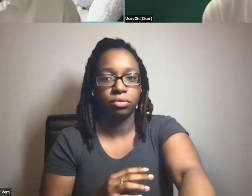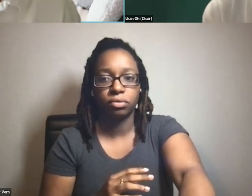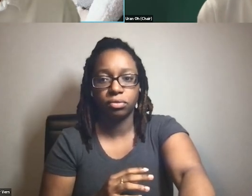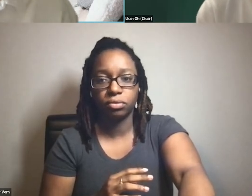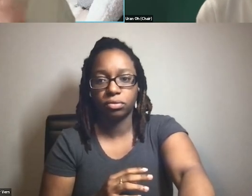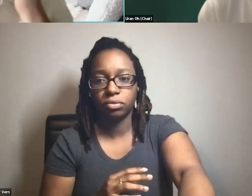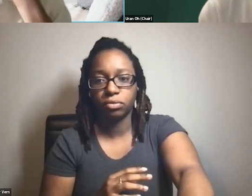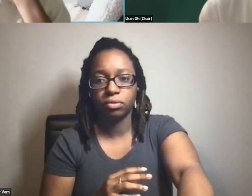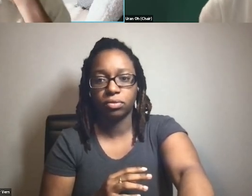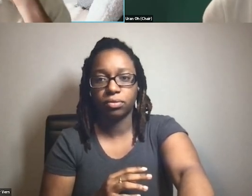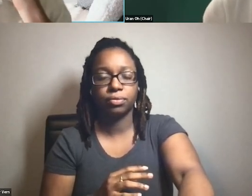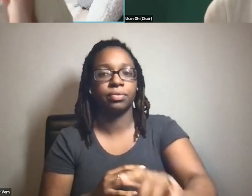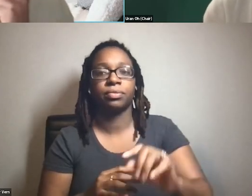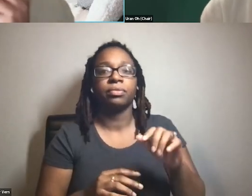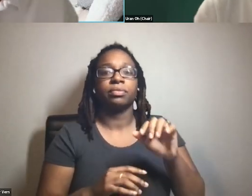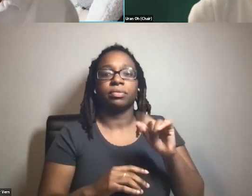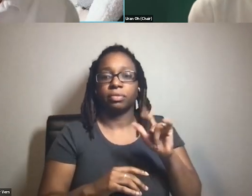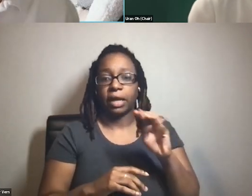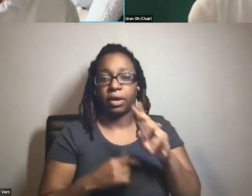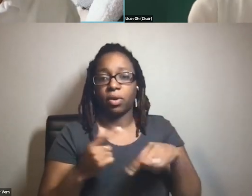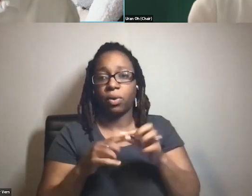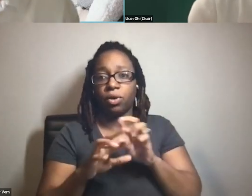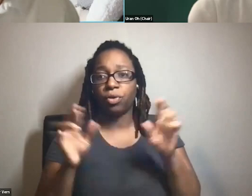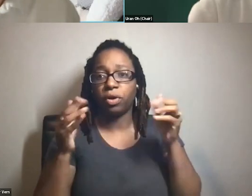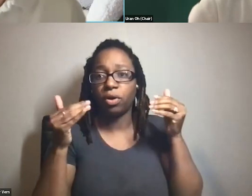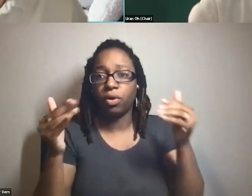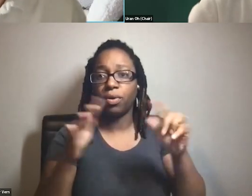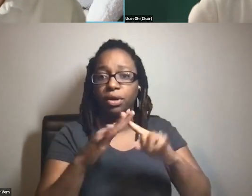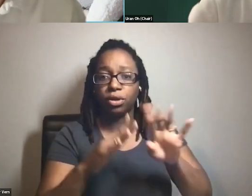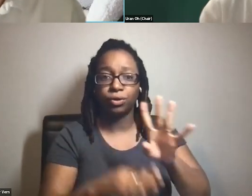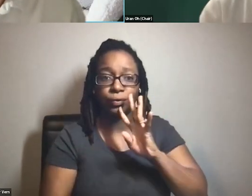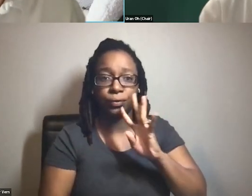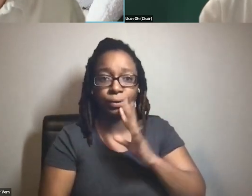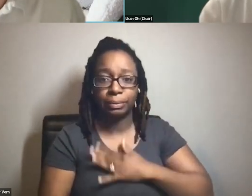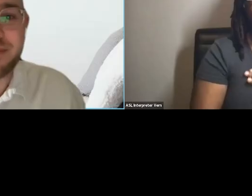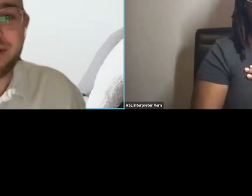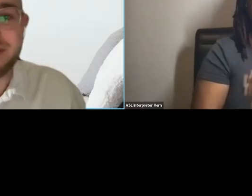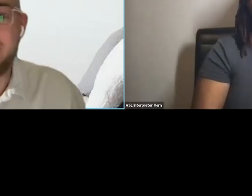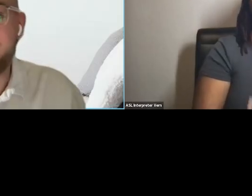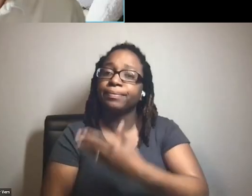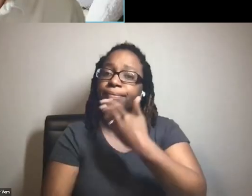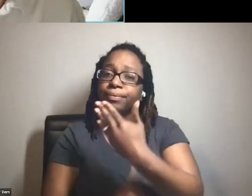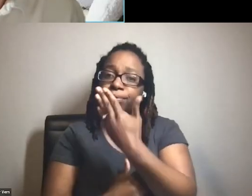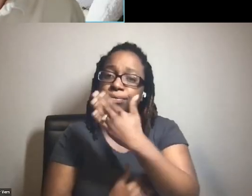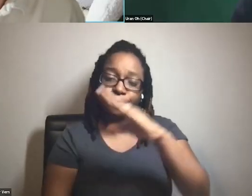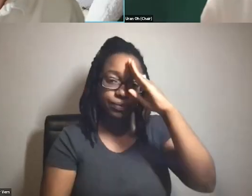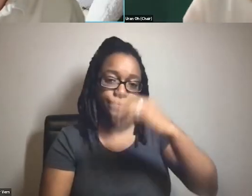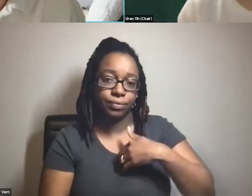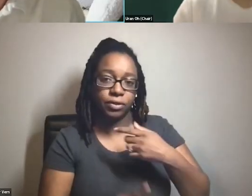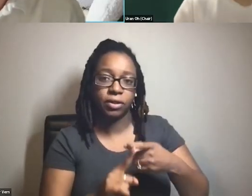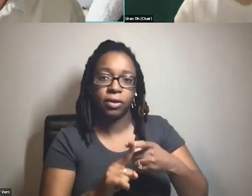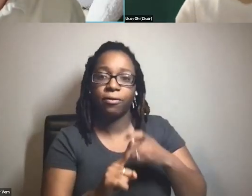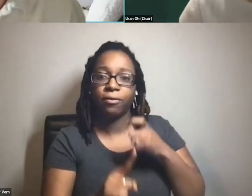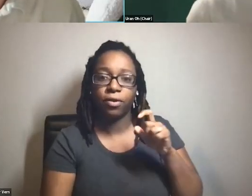go ahead and start your talk. Thank you so much. Good morning, everyone. I'm calling in from Toronto,